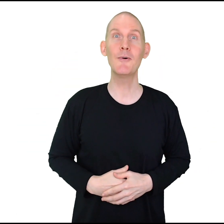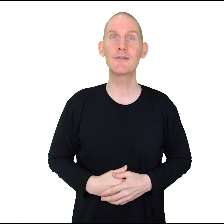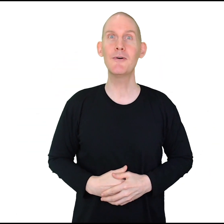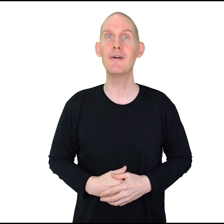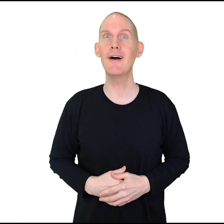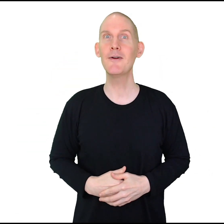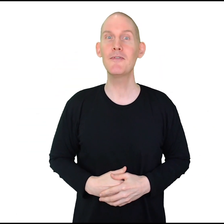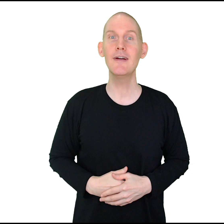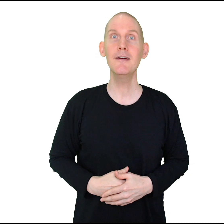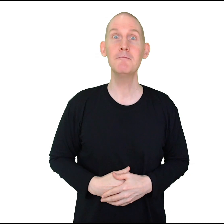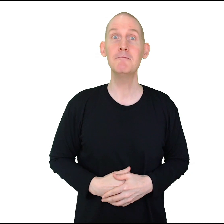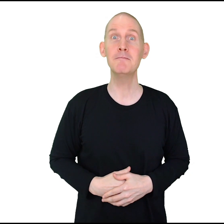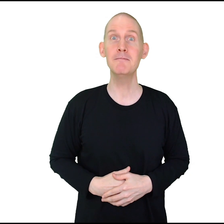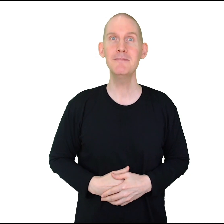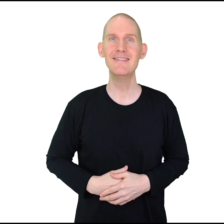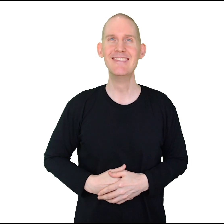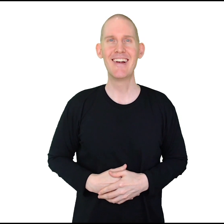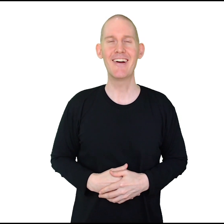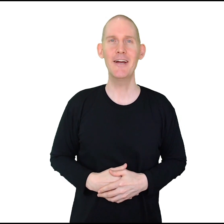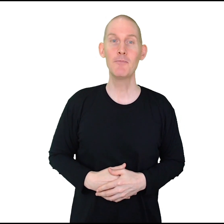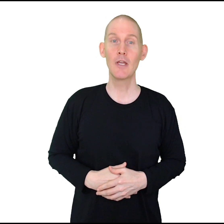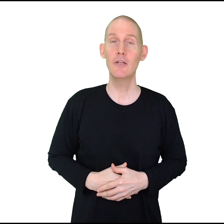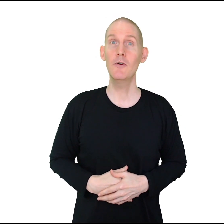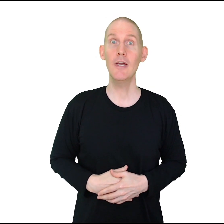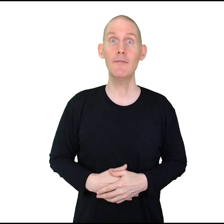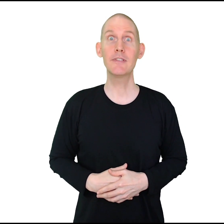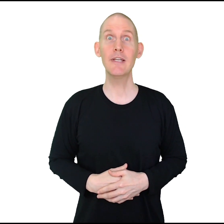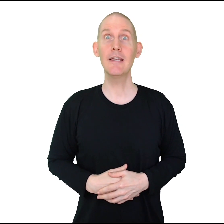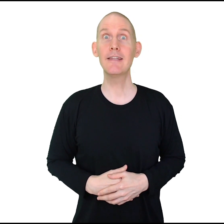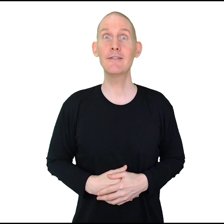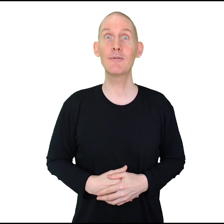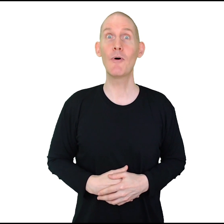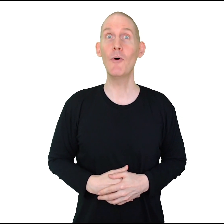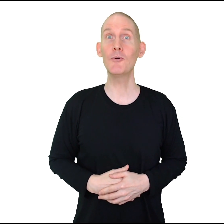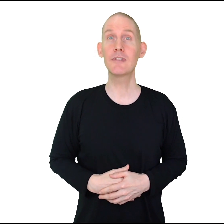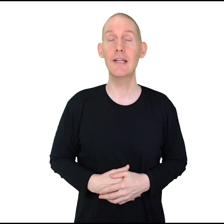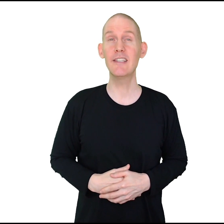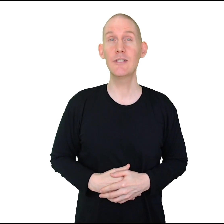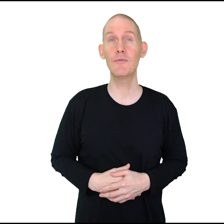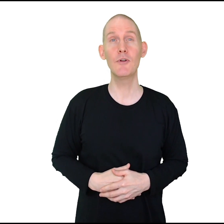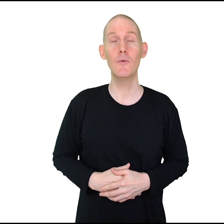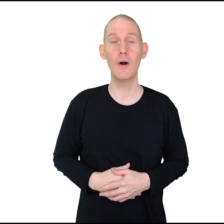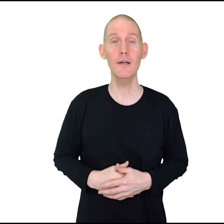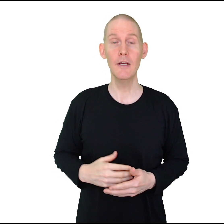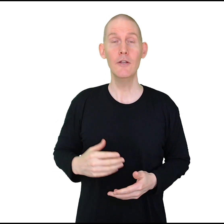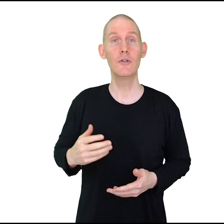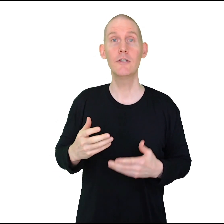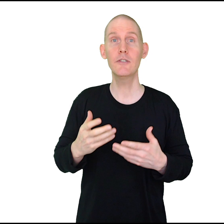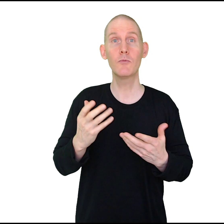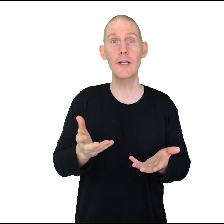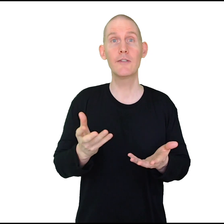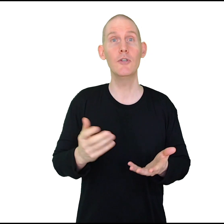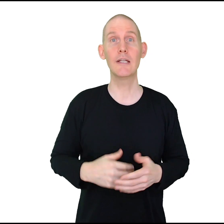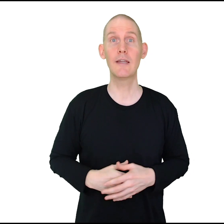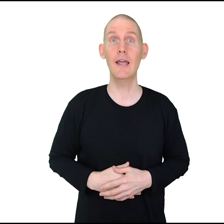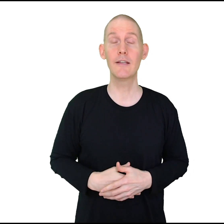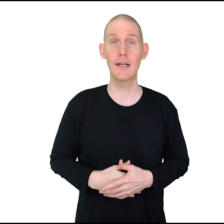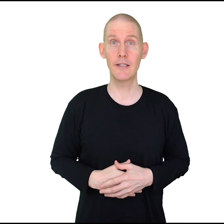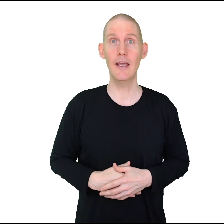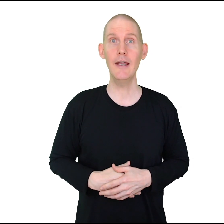going on over there? All right, you don't have to stay like this through the whole sentence if you don't want. You can just wait till you get to the end.